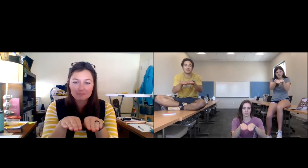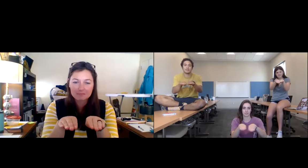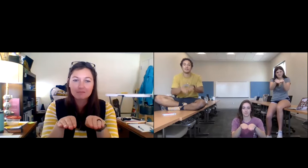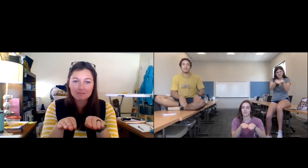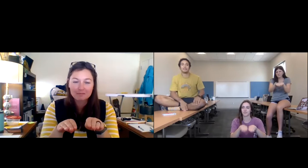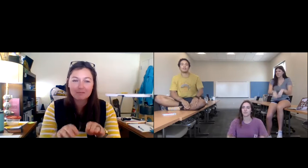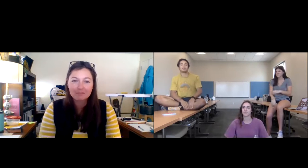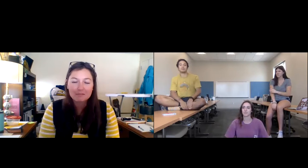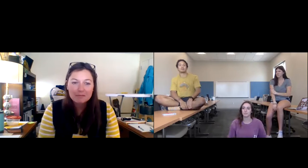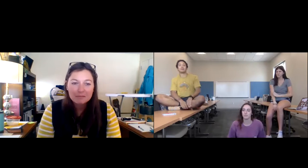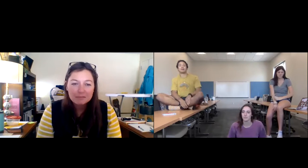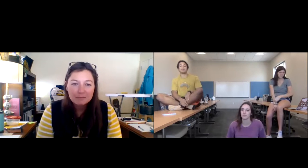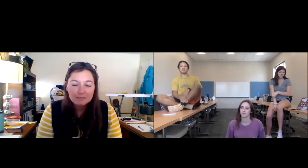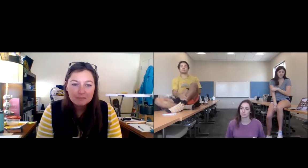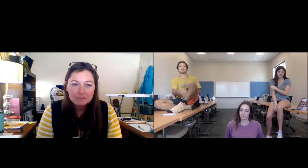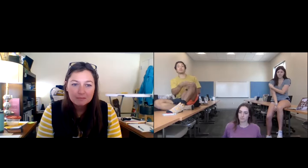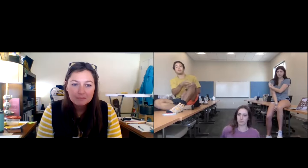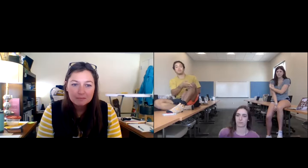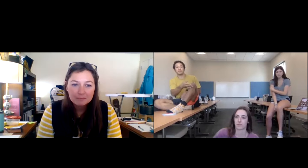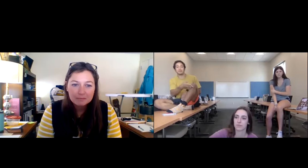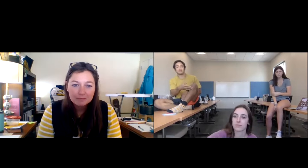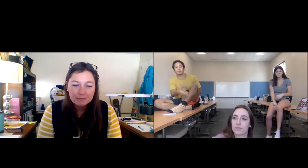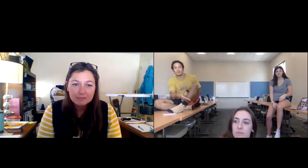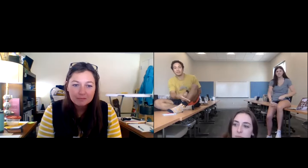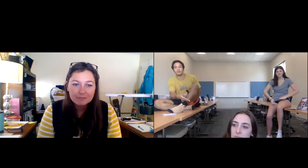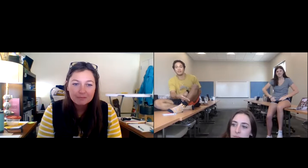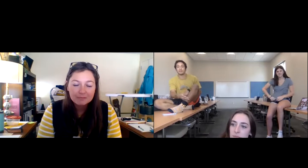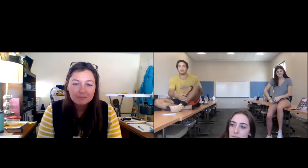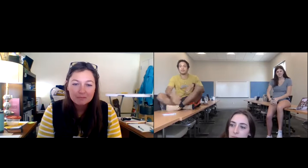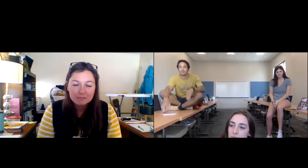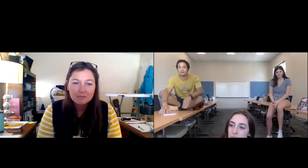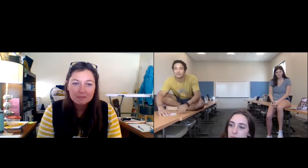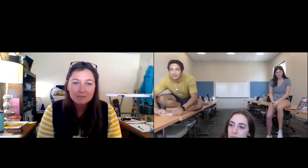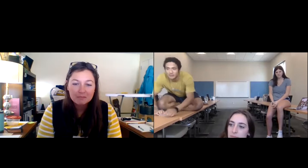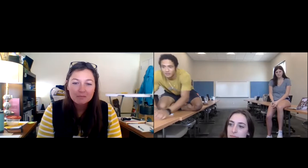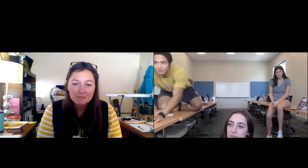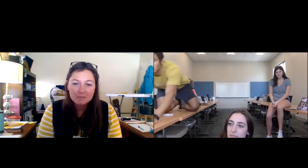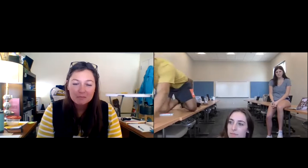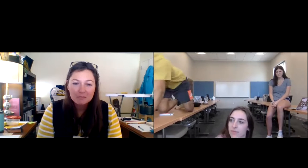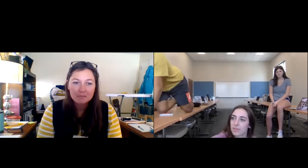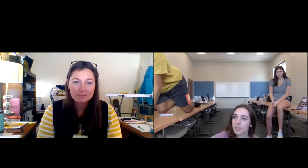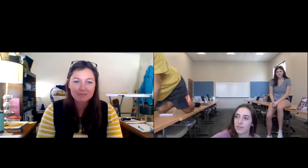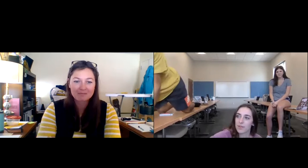go. And then you can specify if your boots are all the way up here or down there and everything. Oop. One second.